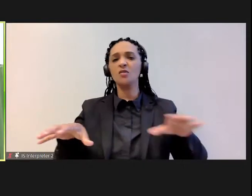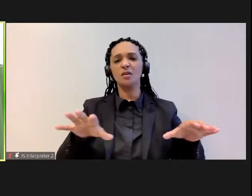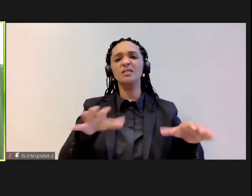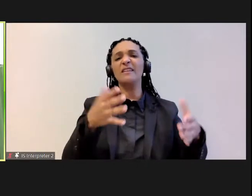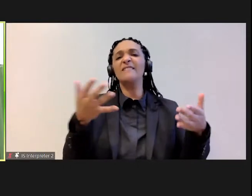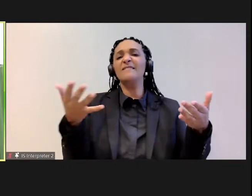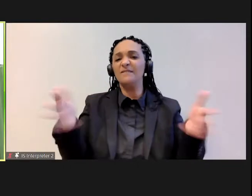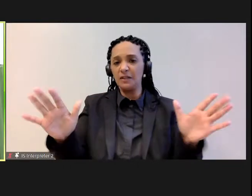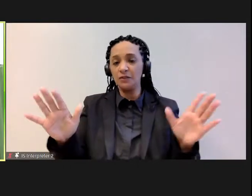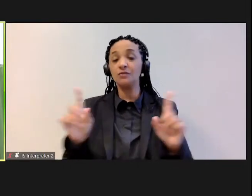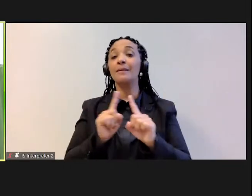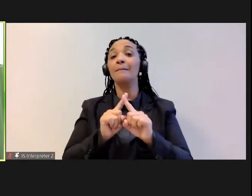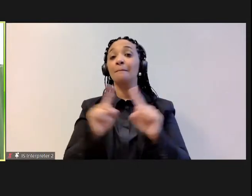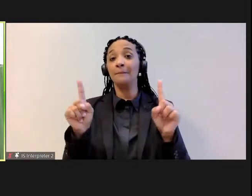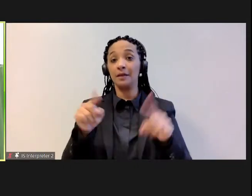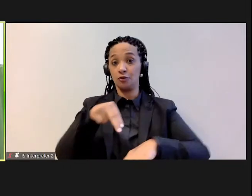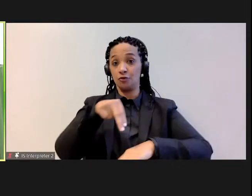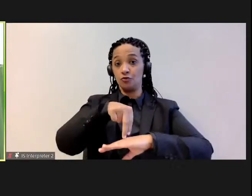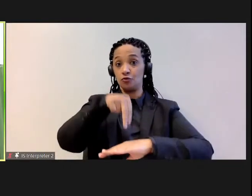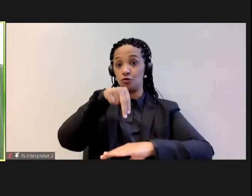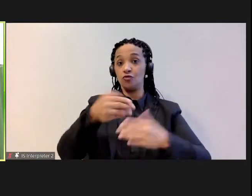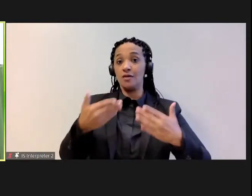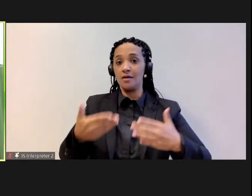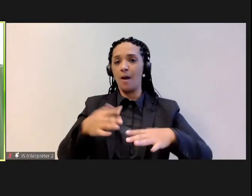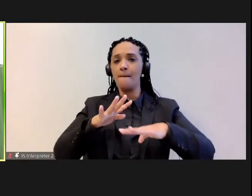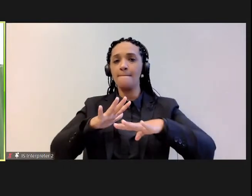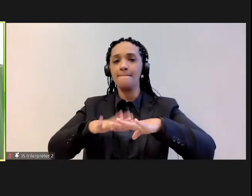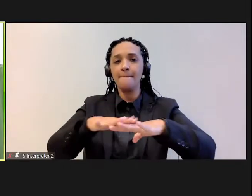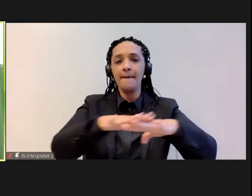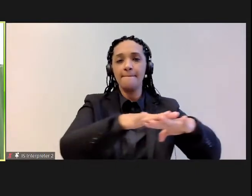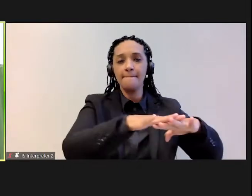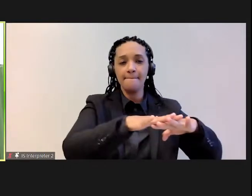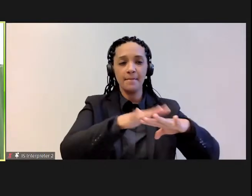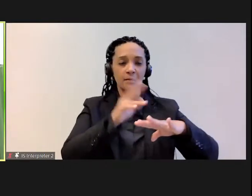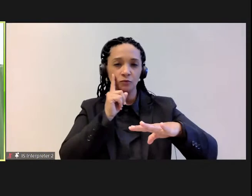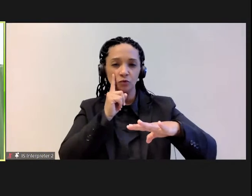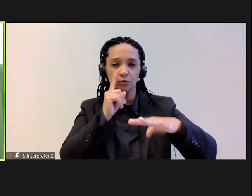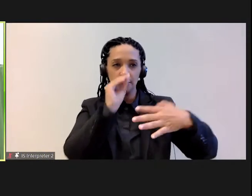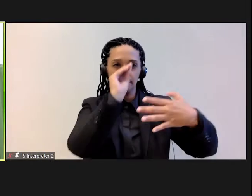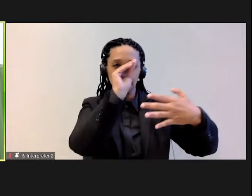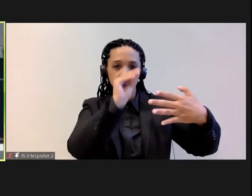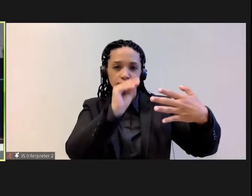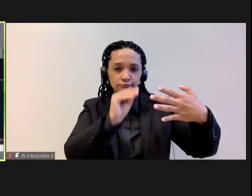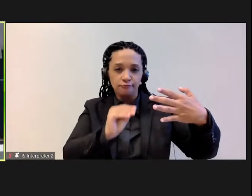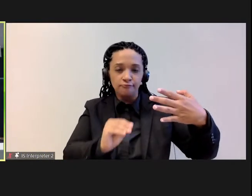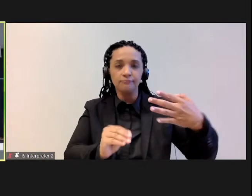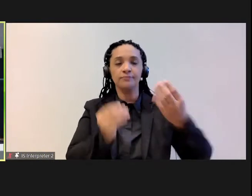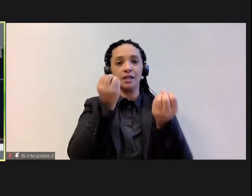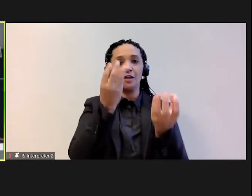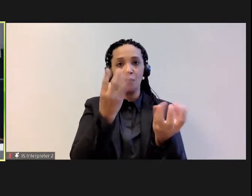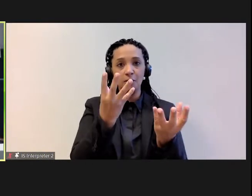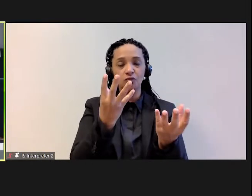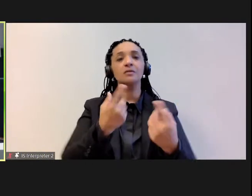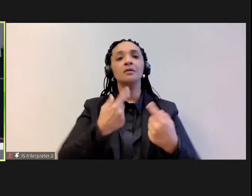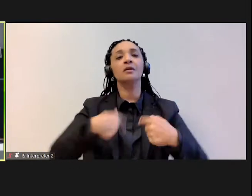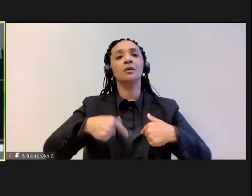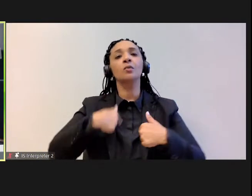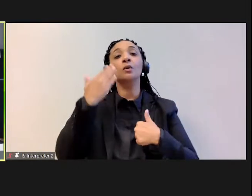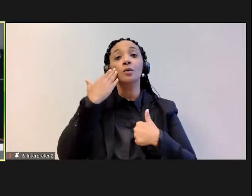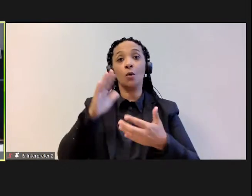Niger is actually doing a mapping. So this is an important opportunity because it will give us